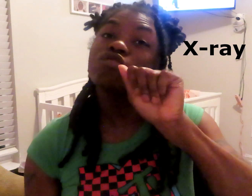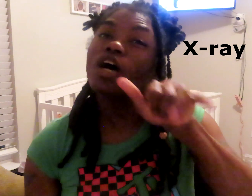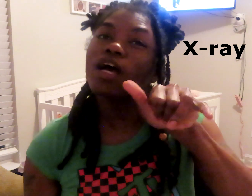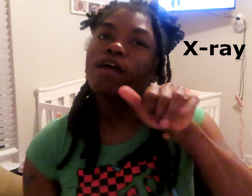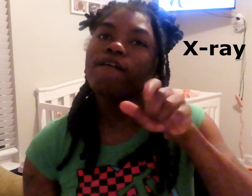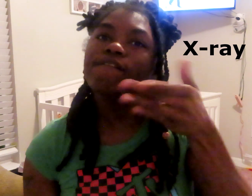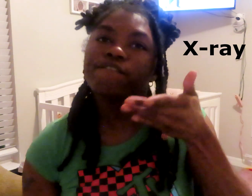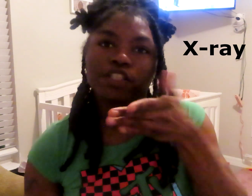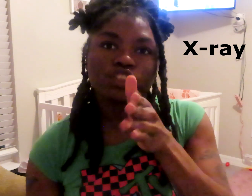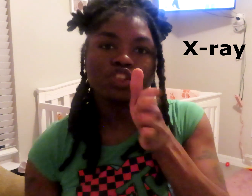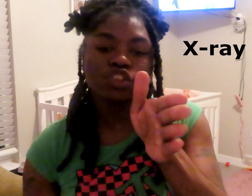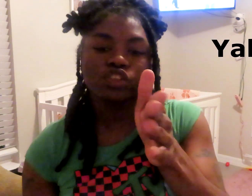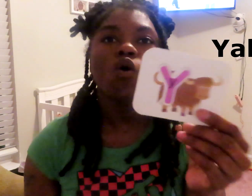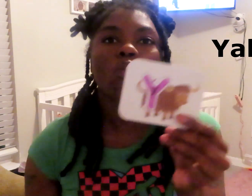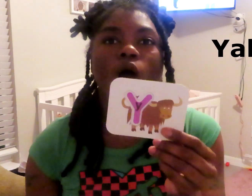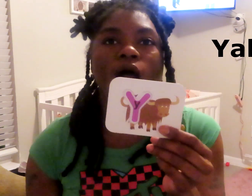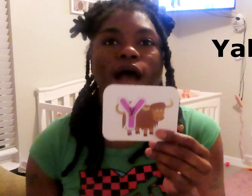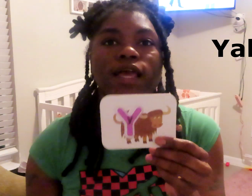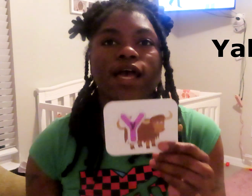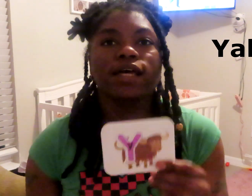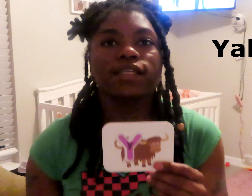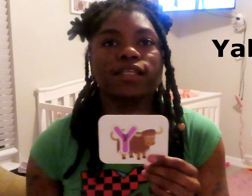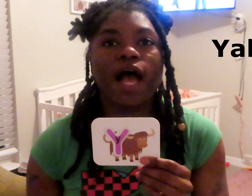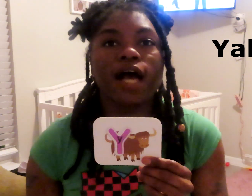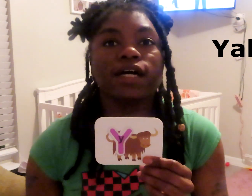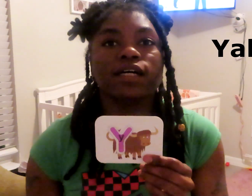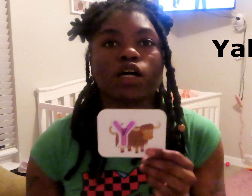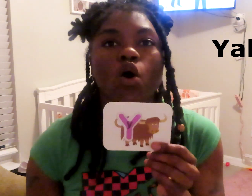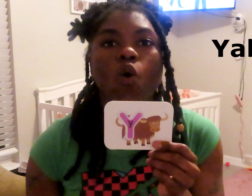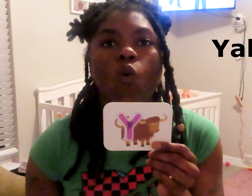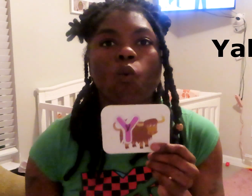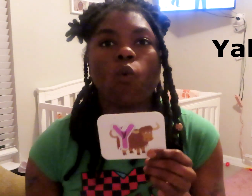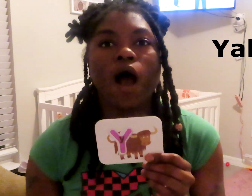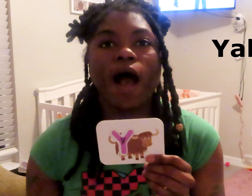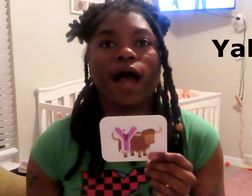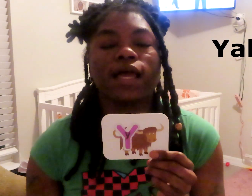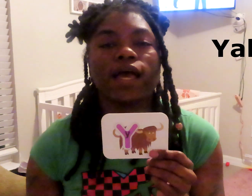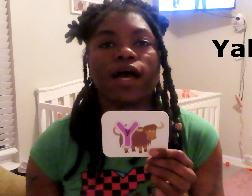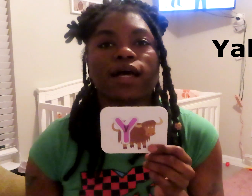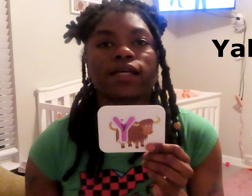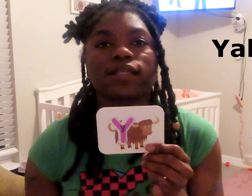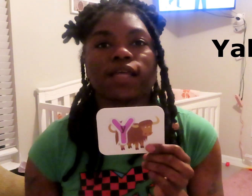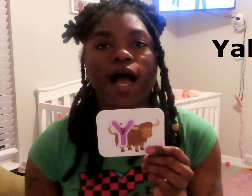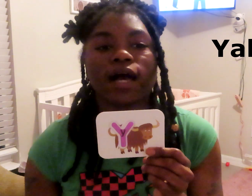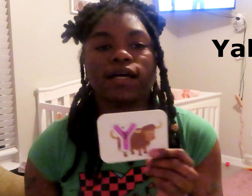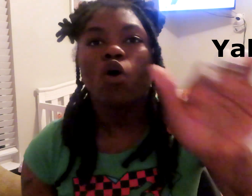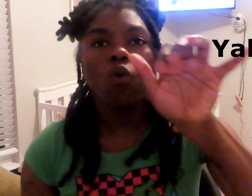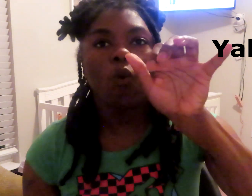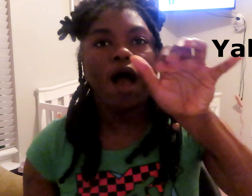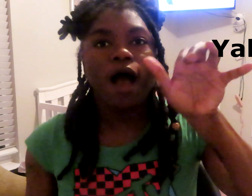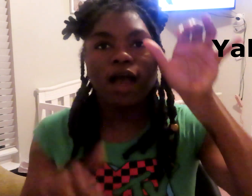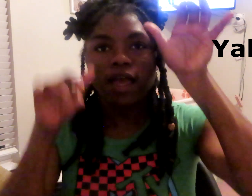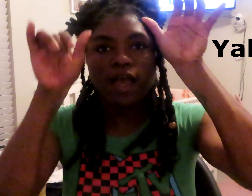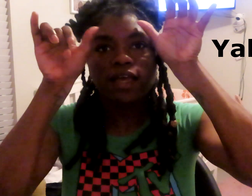X-ray fish. Y. Yak. Y. Yak. Y.